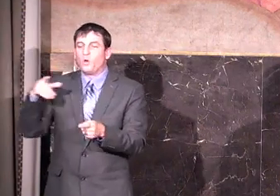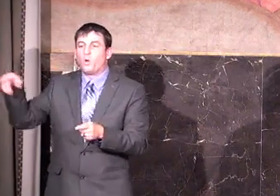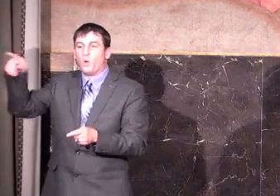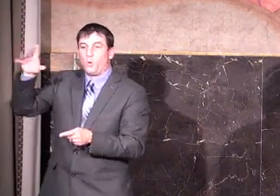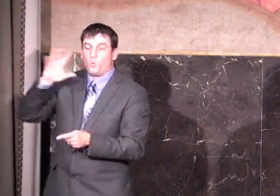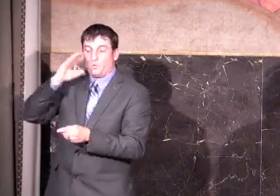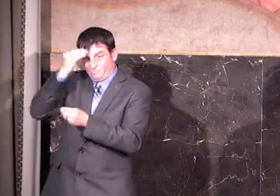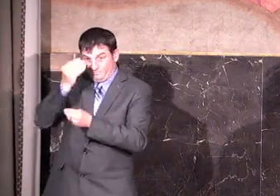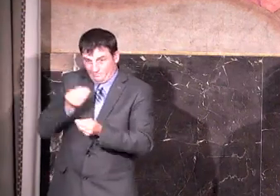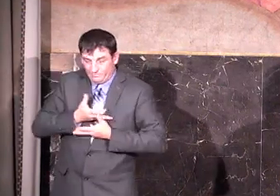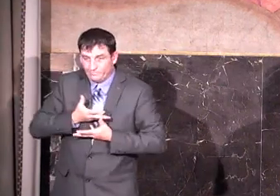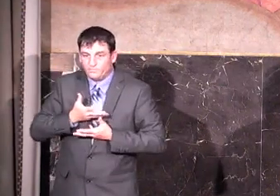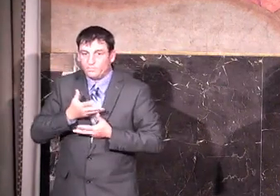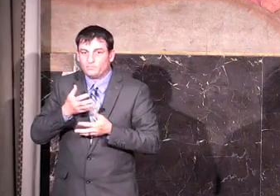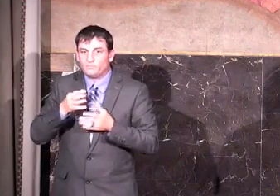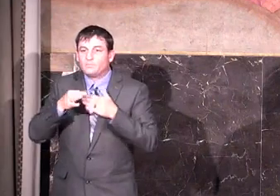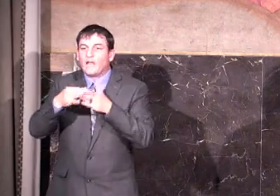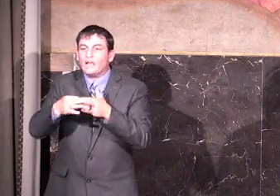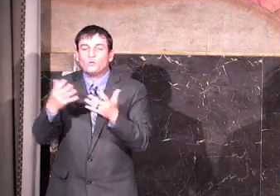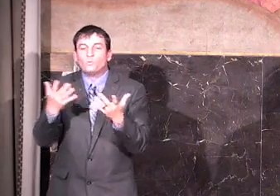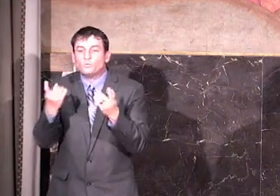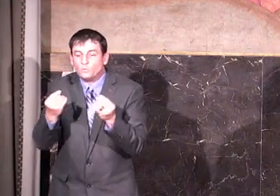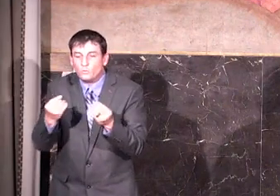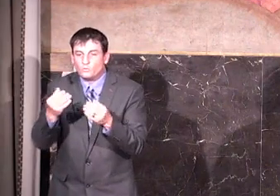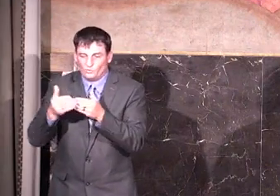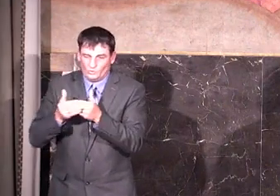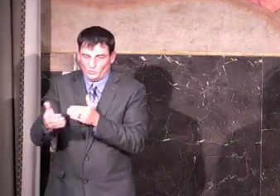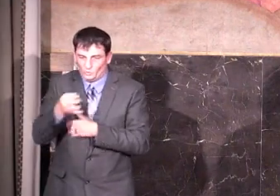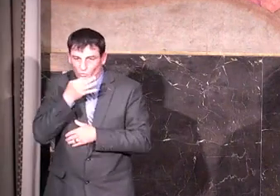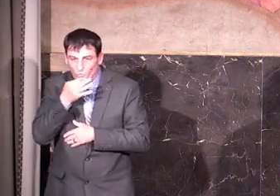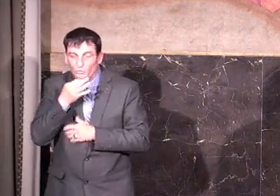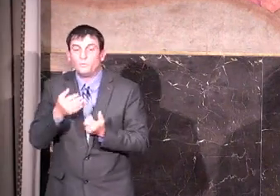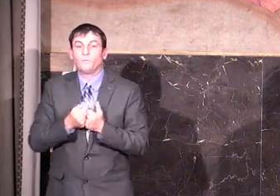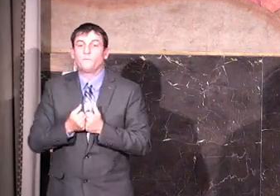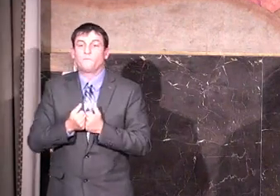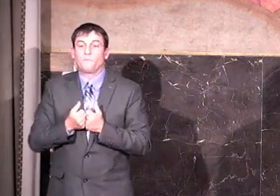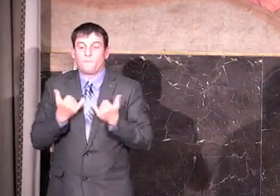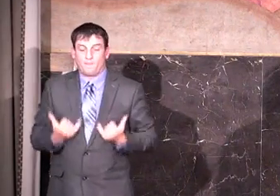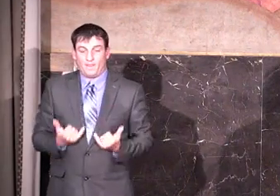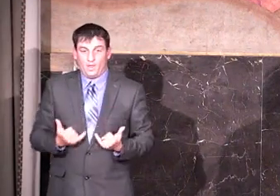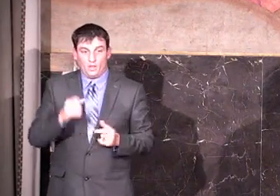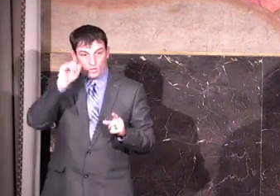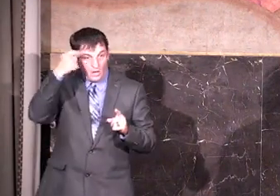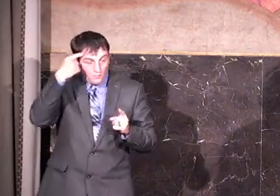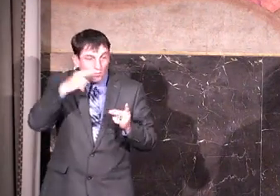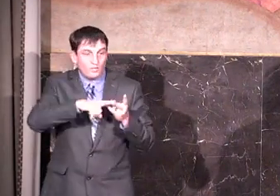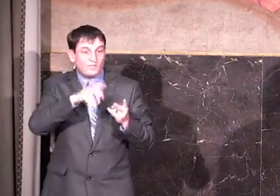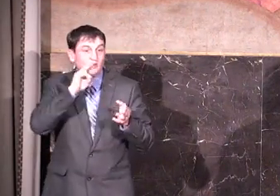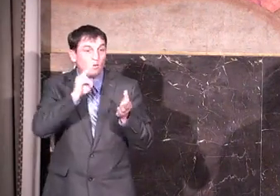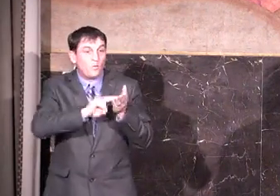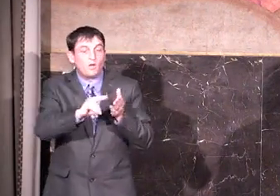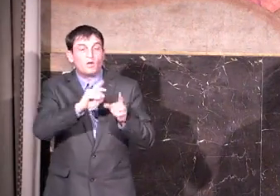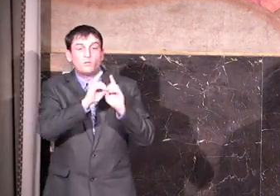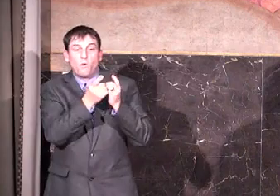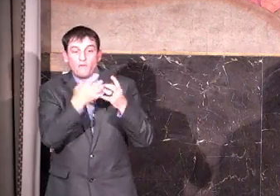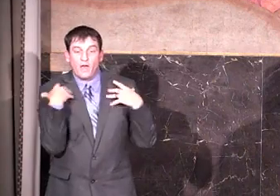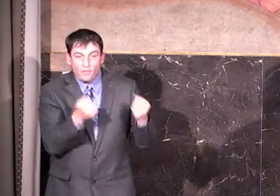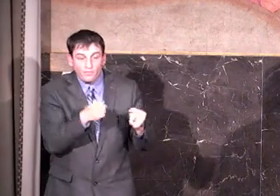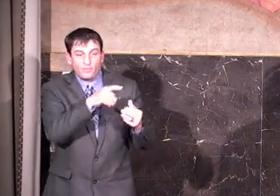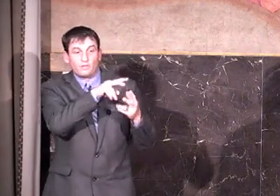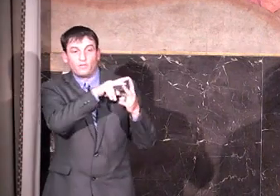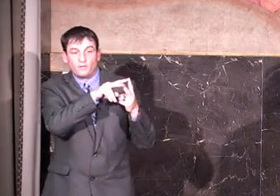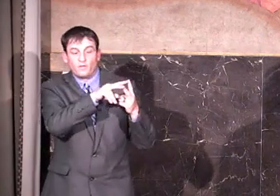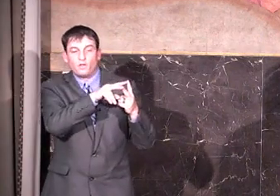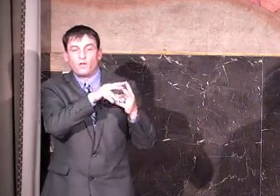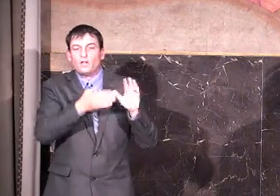shortly. And in the meantime, the team under the governor's direction and the secretary's direction, the Department of Health, has been developing